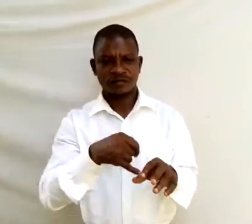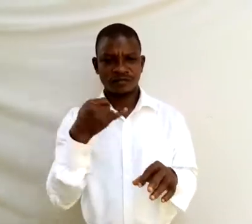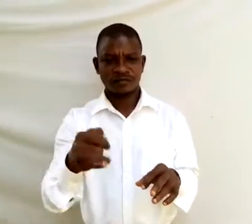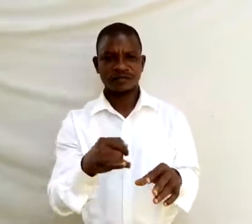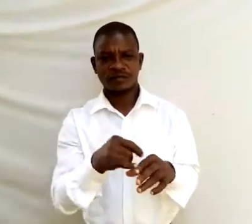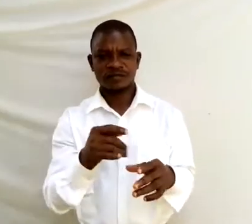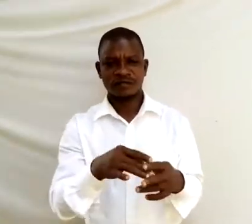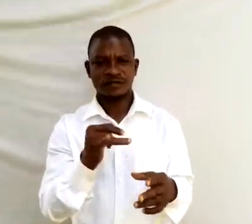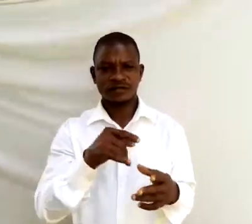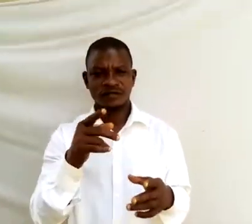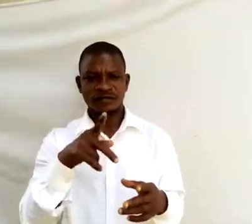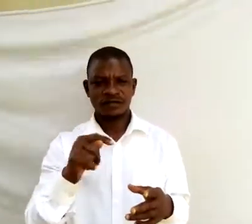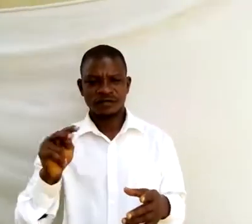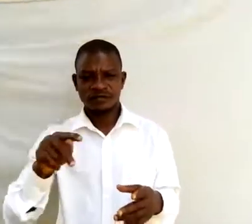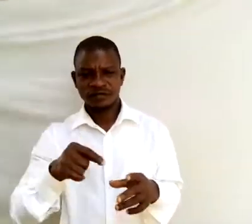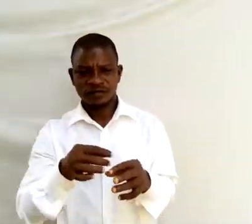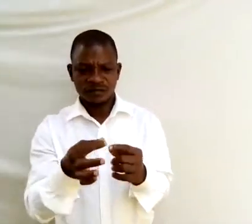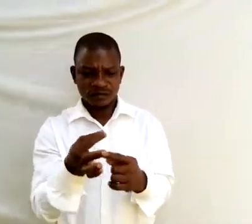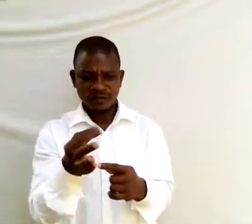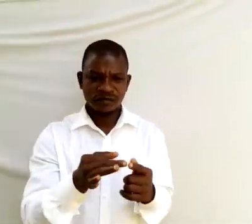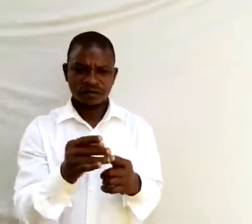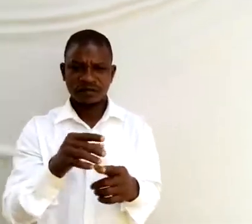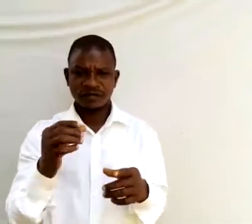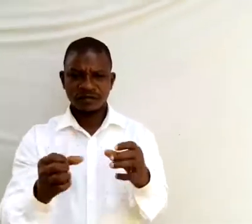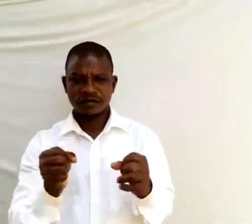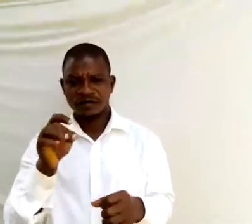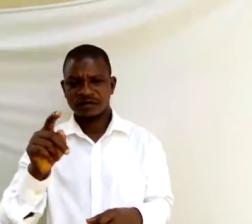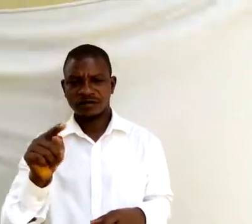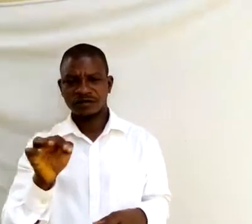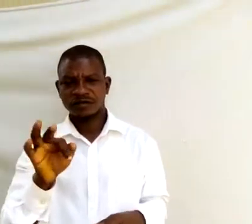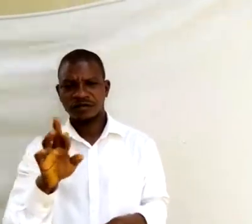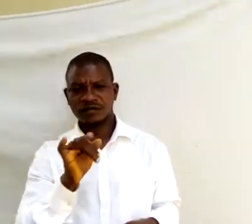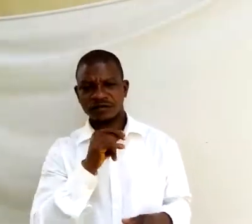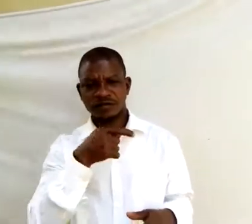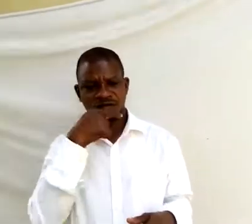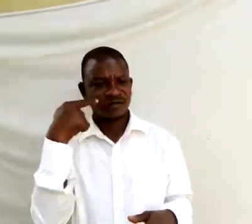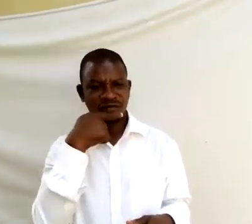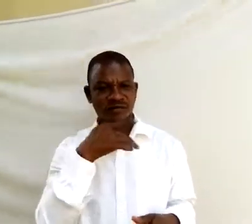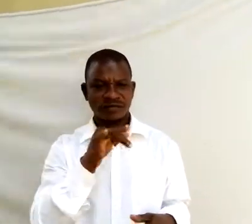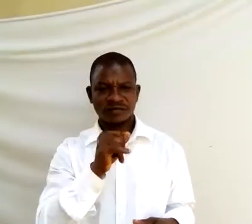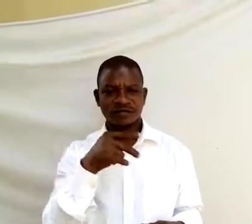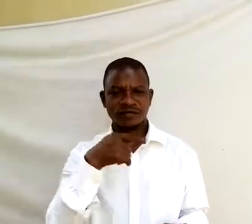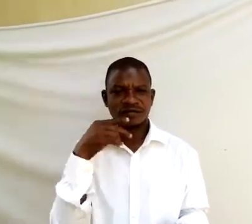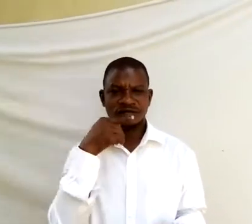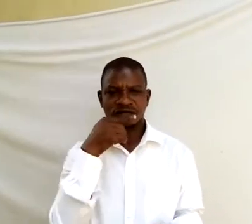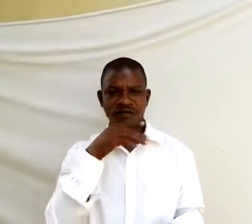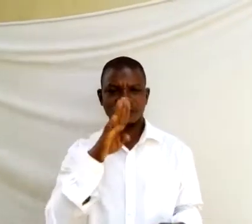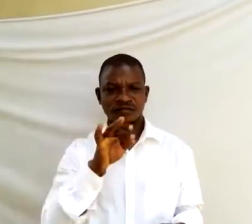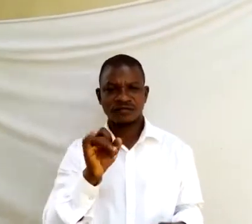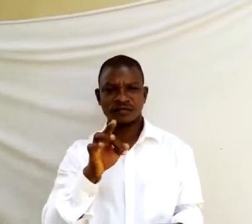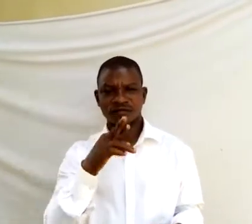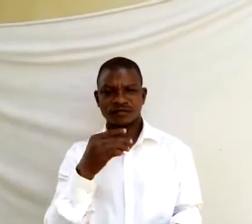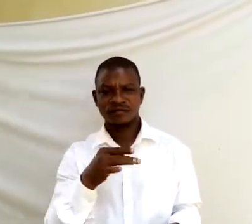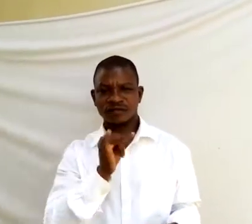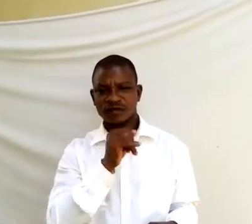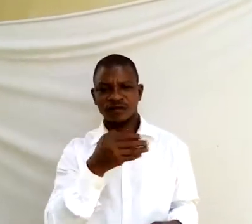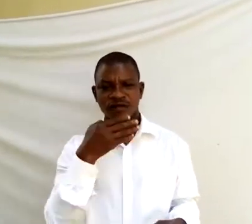needle and thread, cars and tires, toothpaste and toothbrushes. A rise in the price of